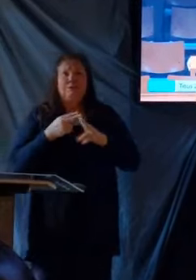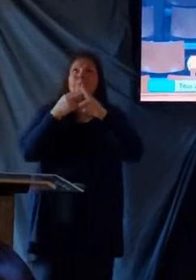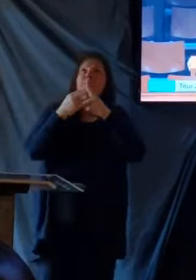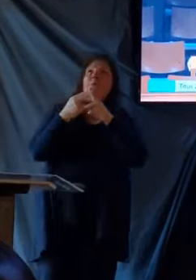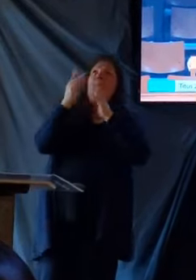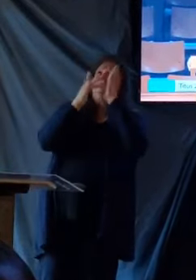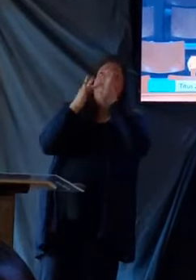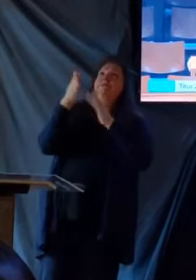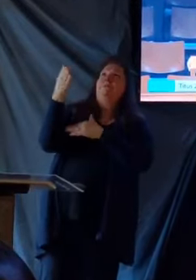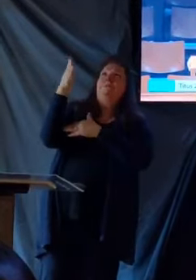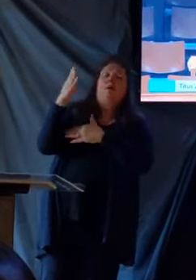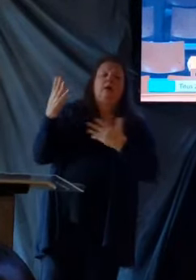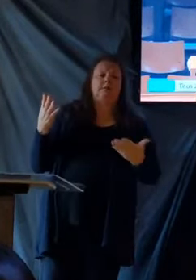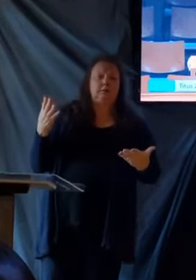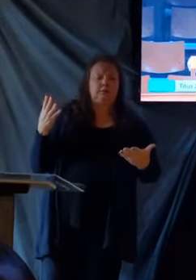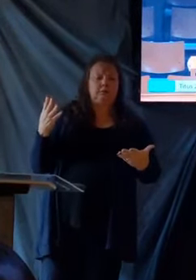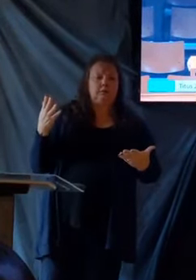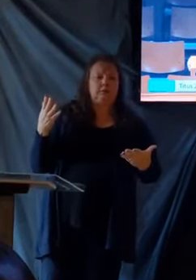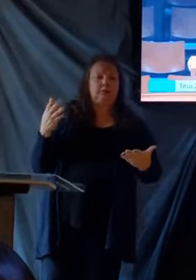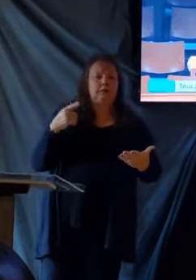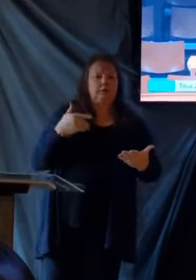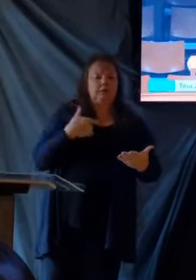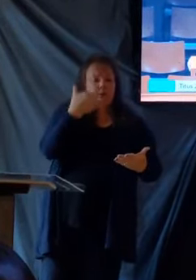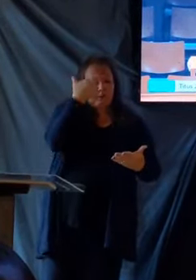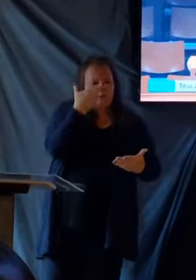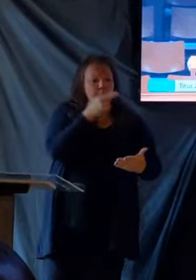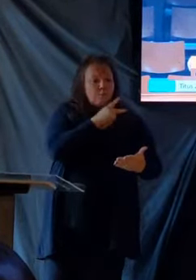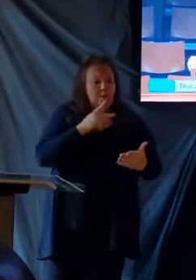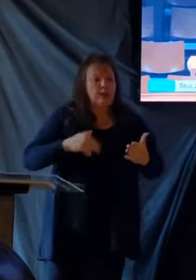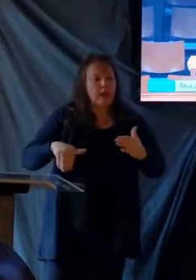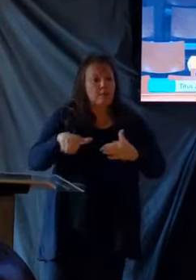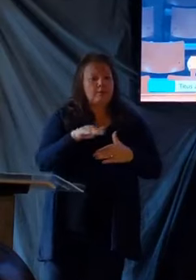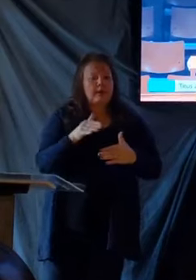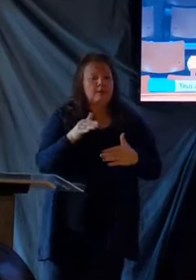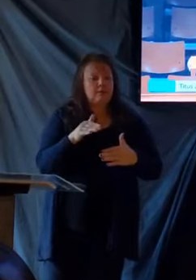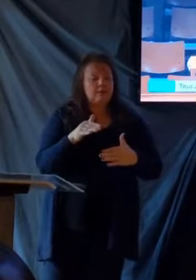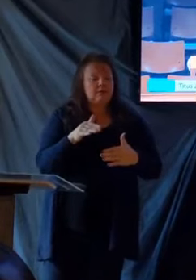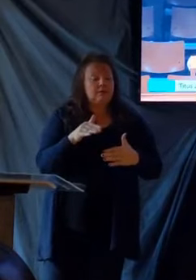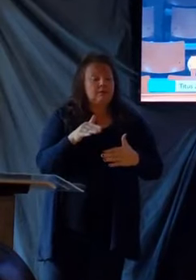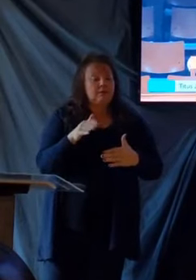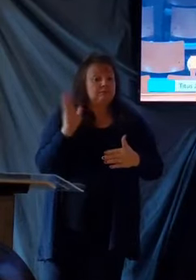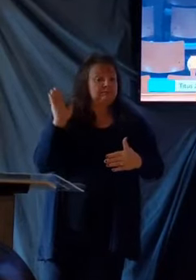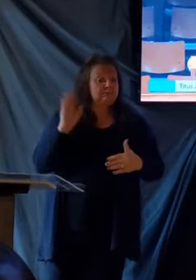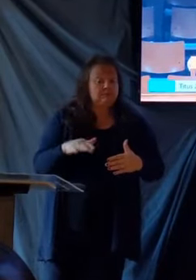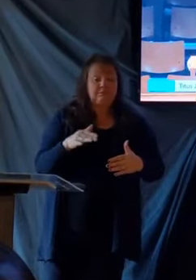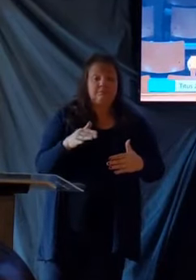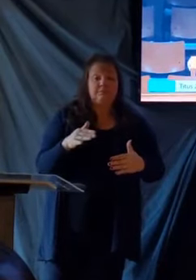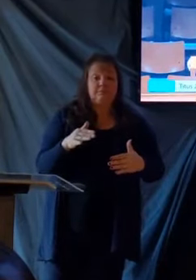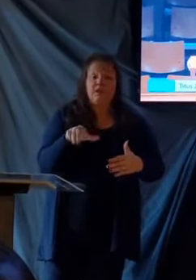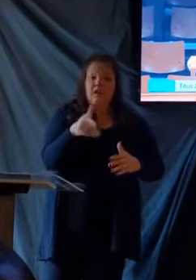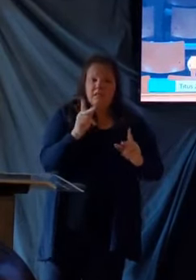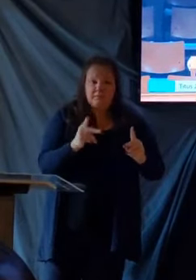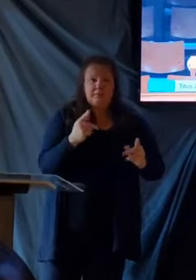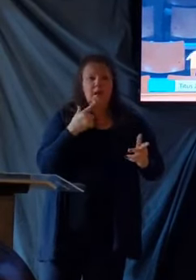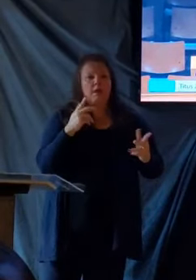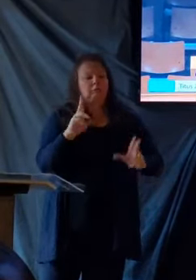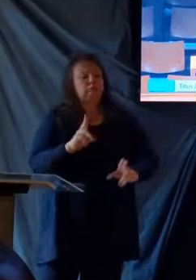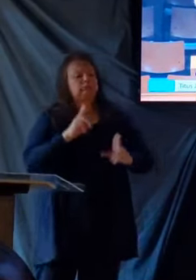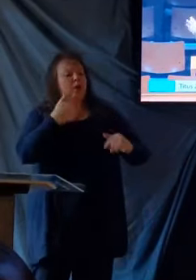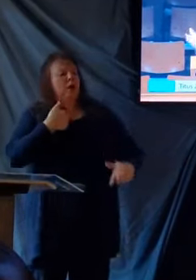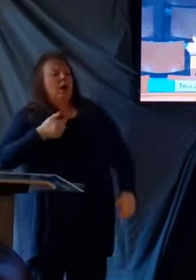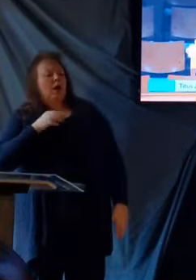deity. I mean, you have Roman emperors that down through time, and other people who wanted to be honored